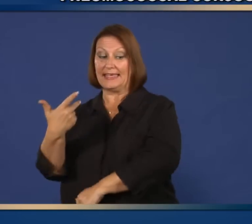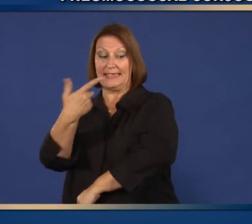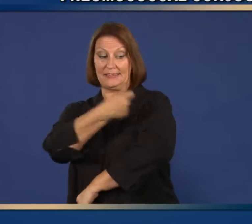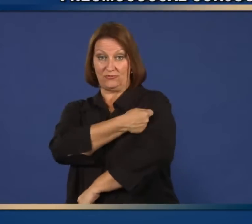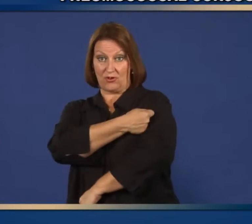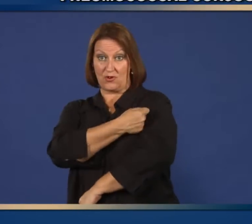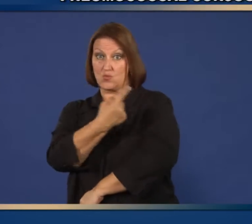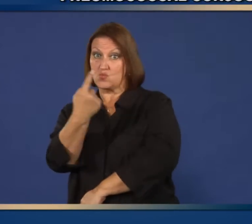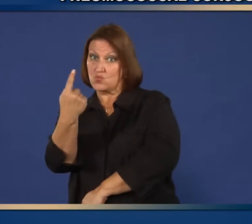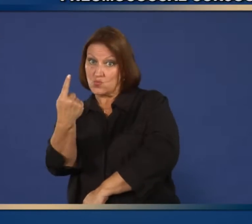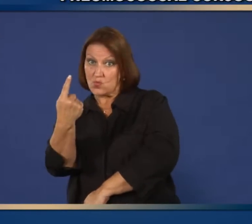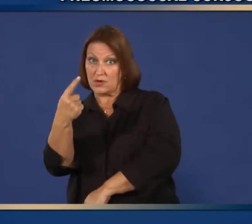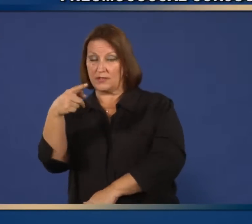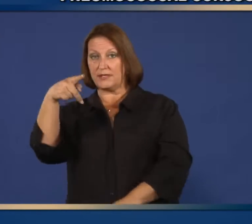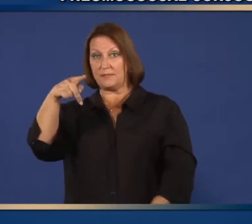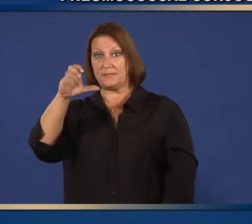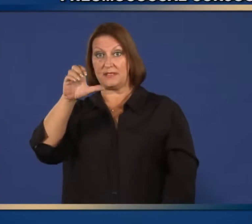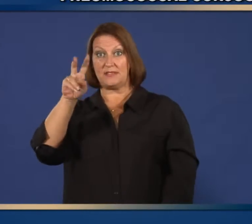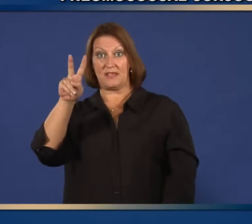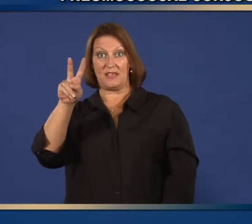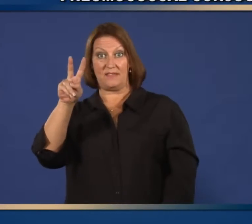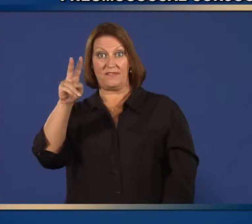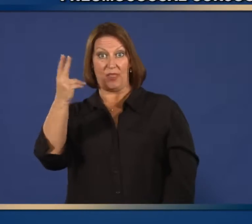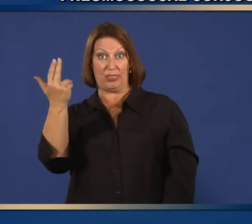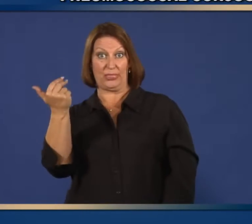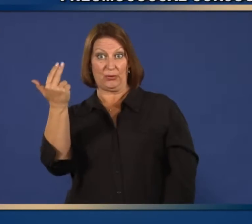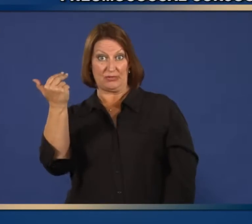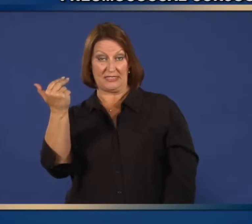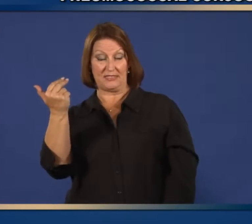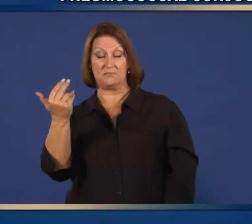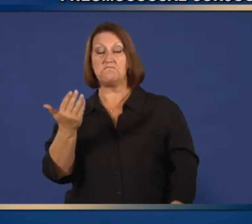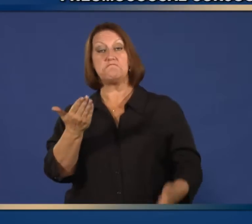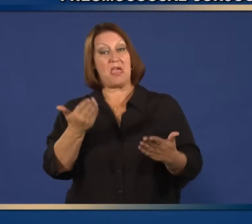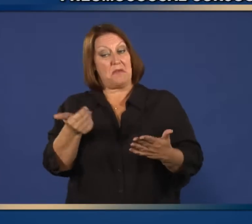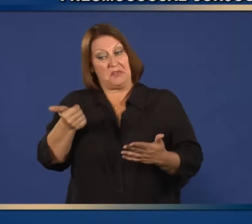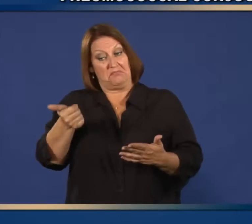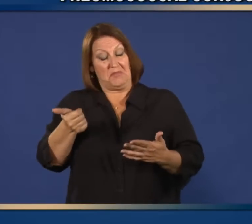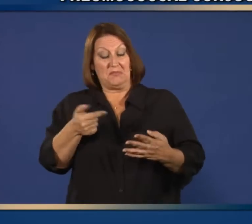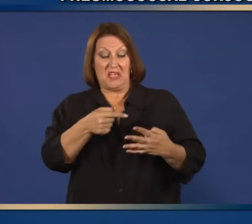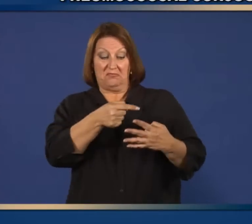previously received PCV7 or